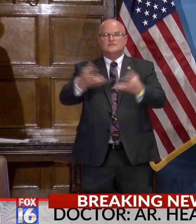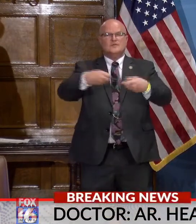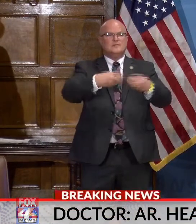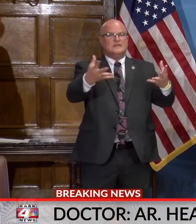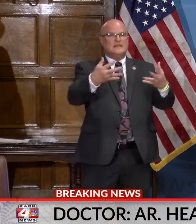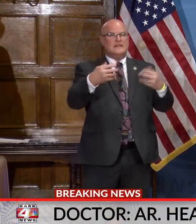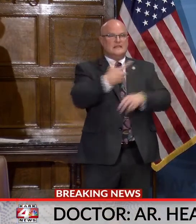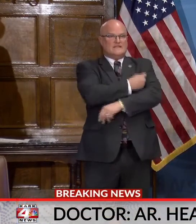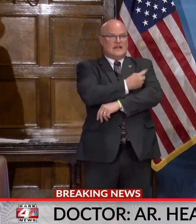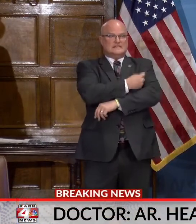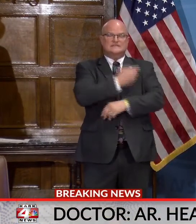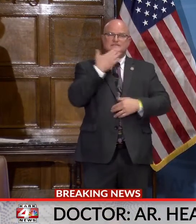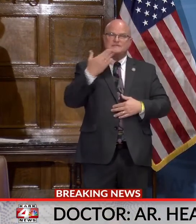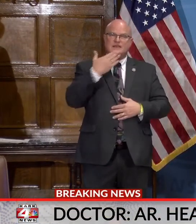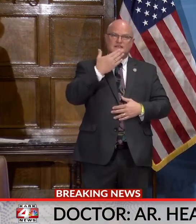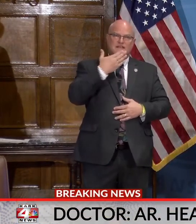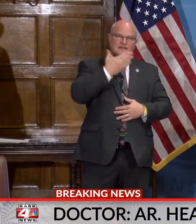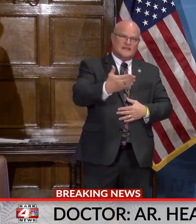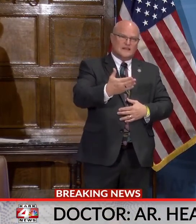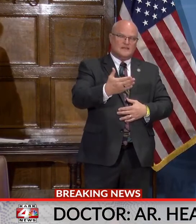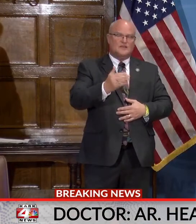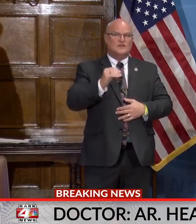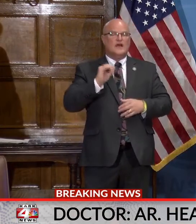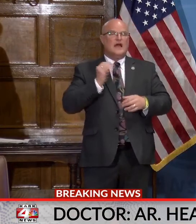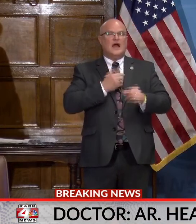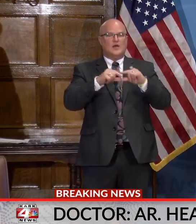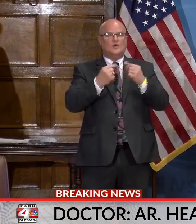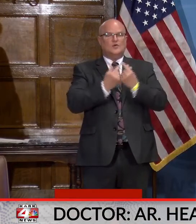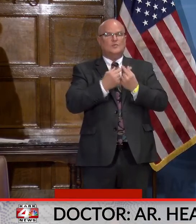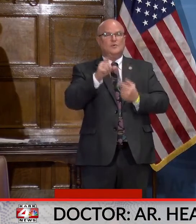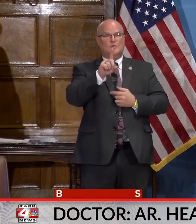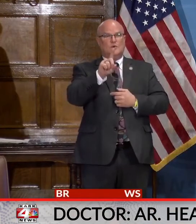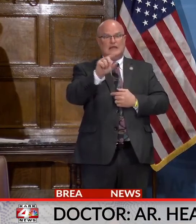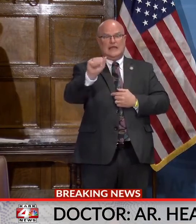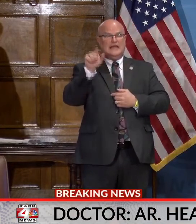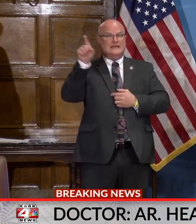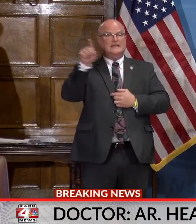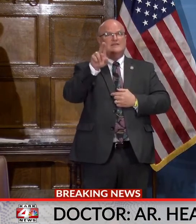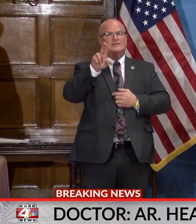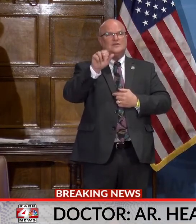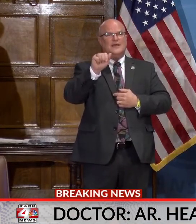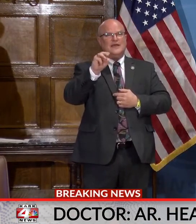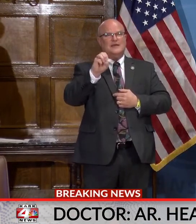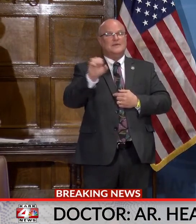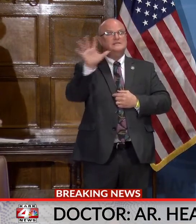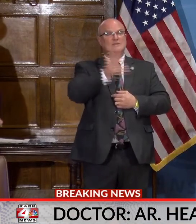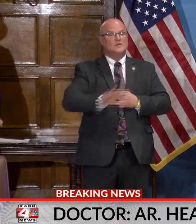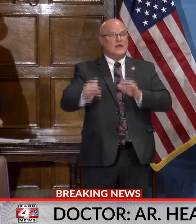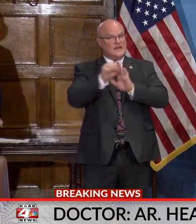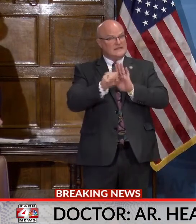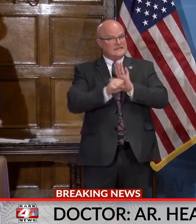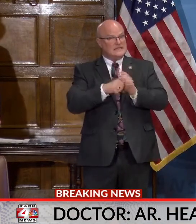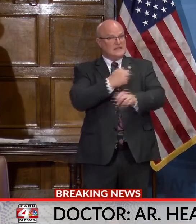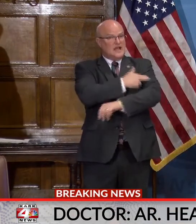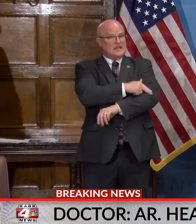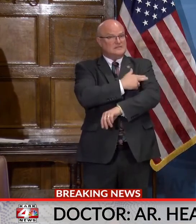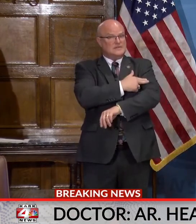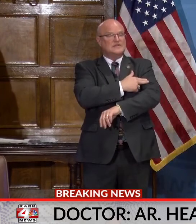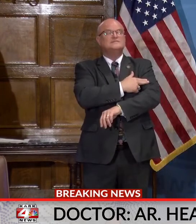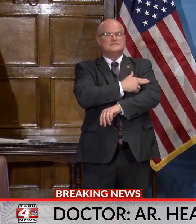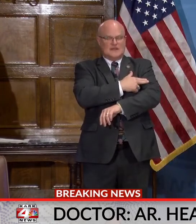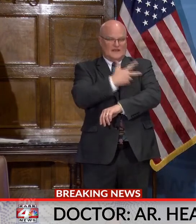Our cohort in 1A at UAMS and across the state in hospitals has been